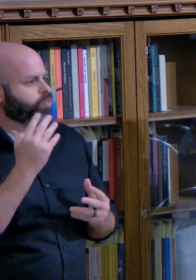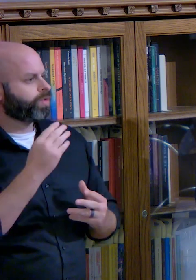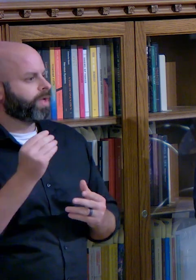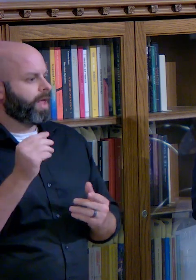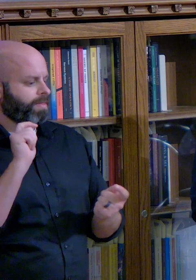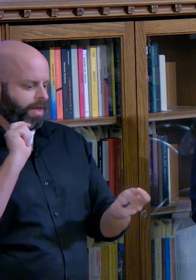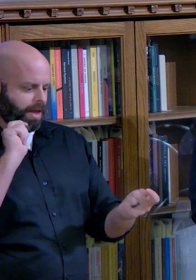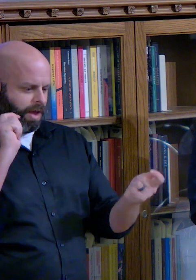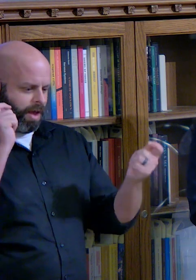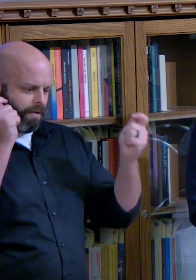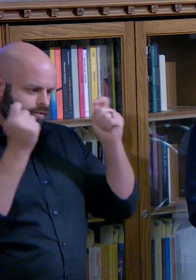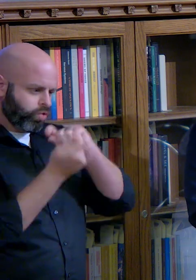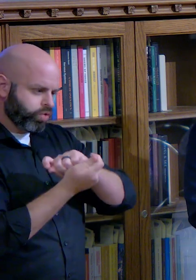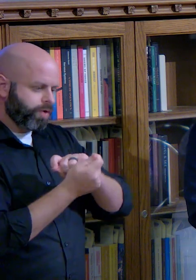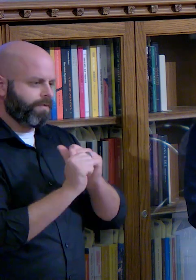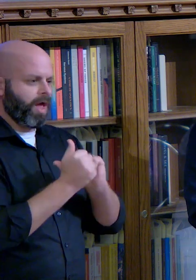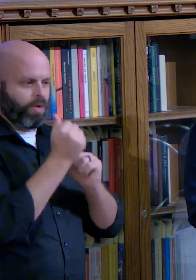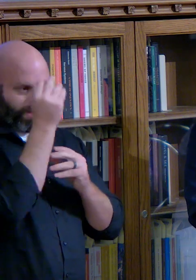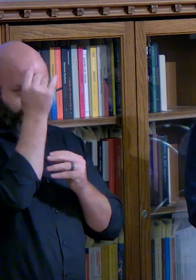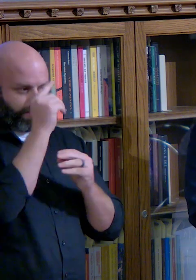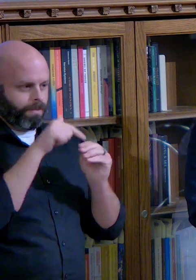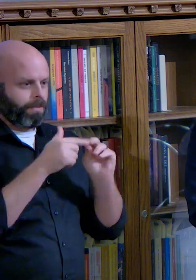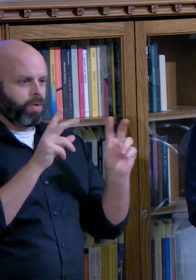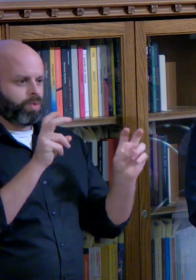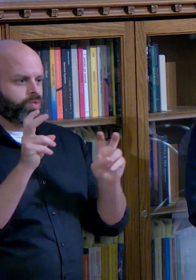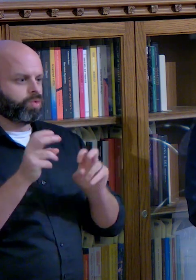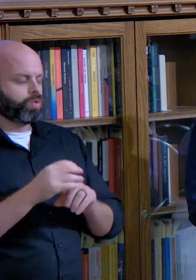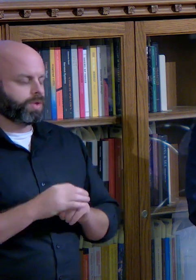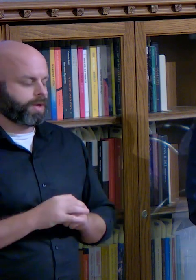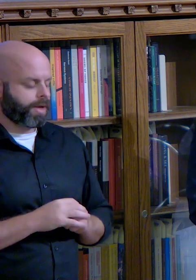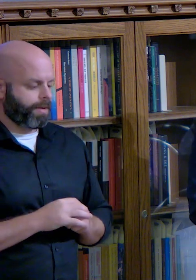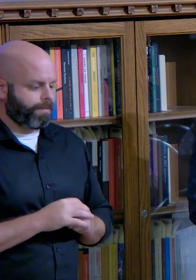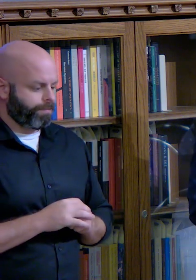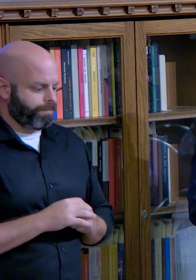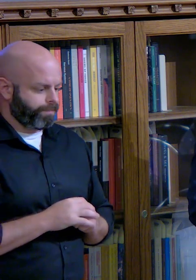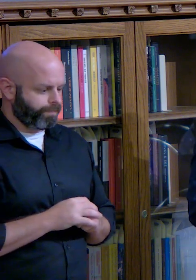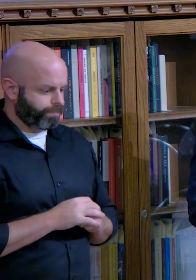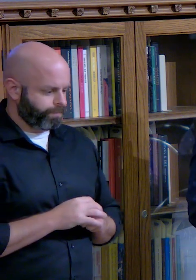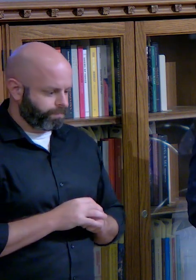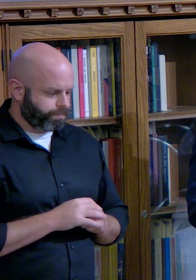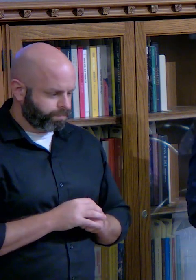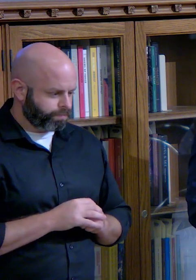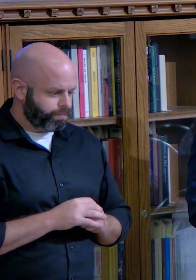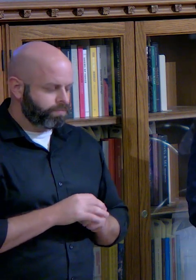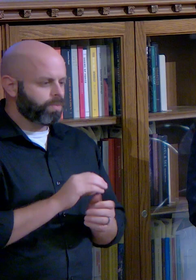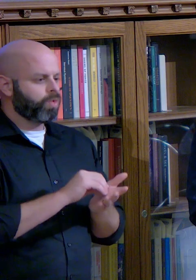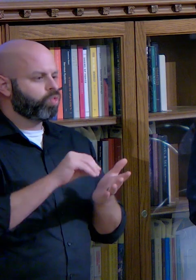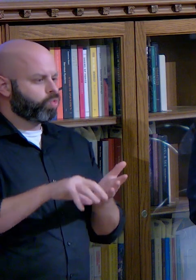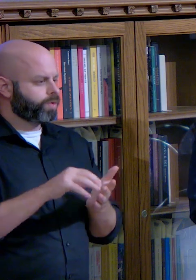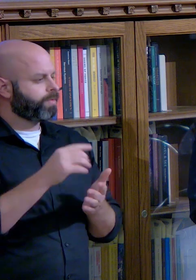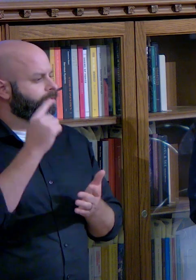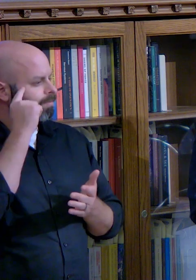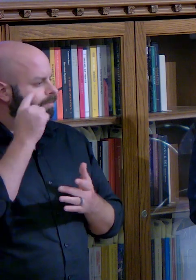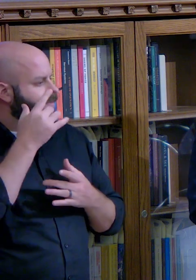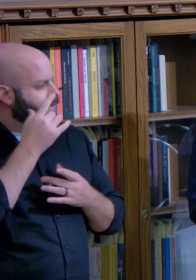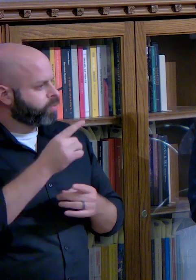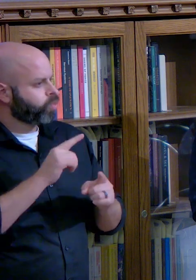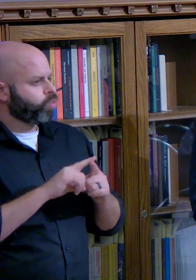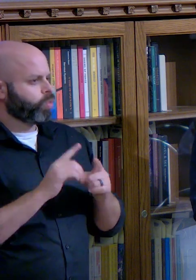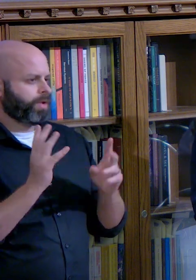evolution of how they thought about these issues students find it very interesting to complicate